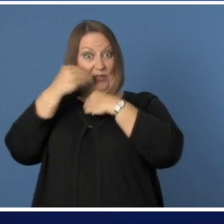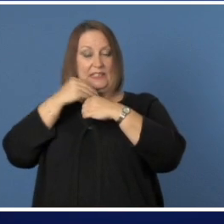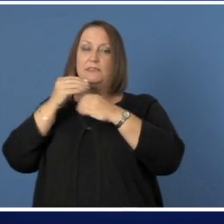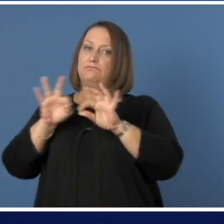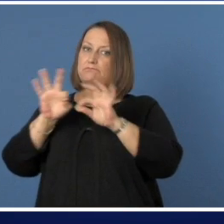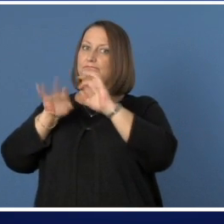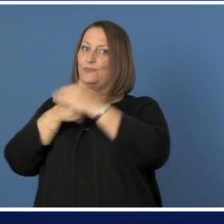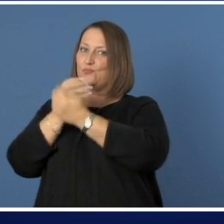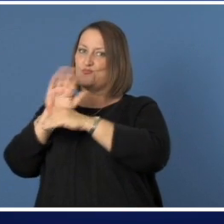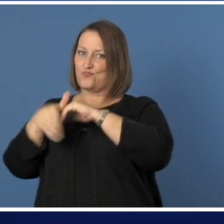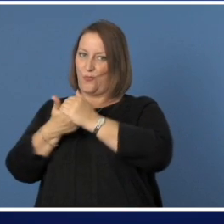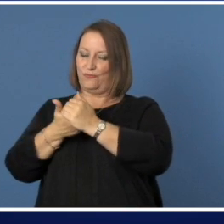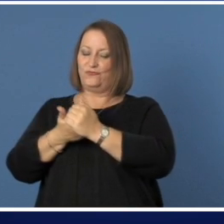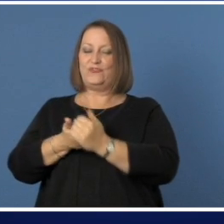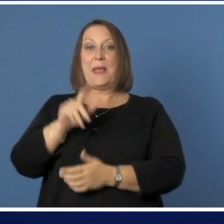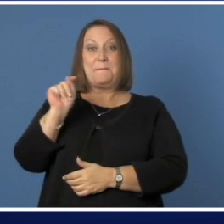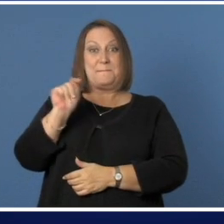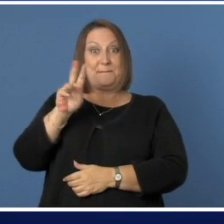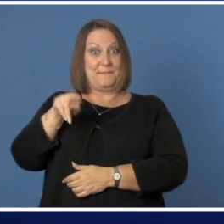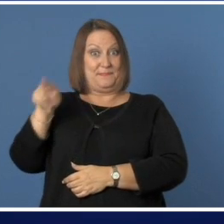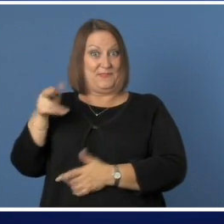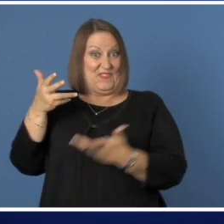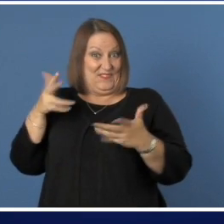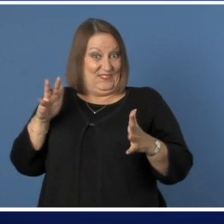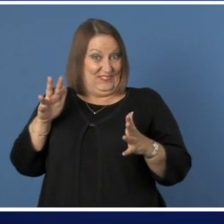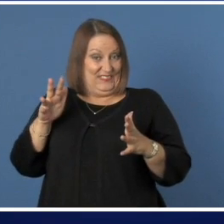And after using the toilet